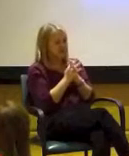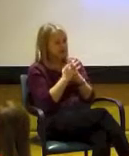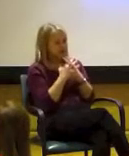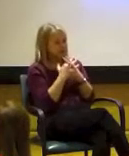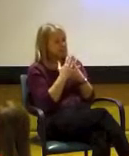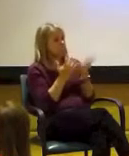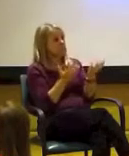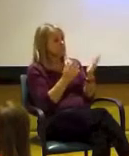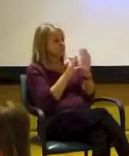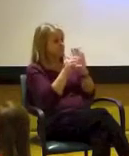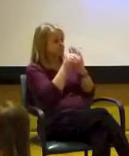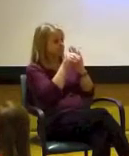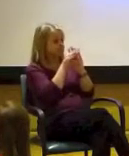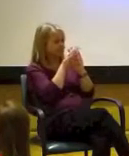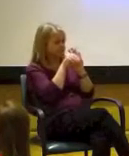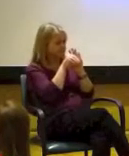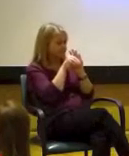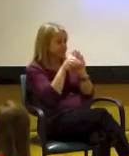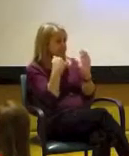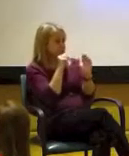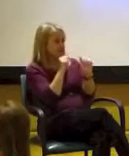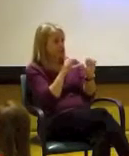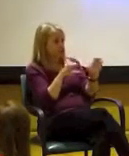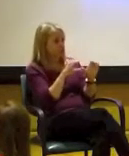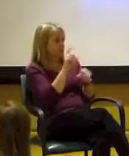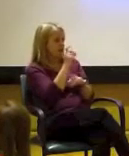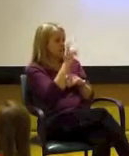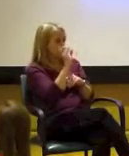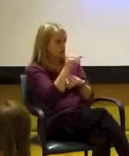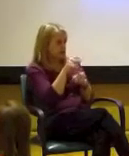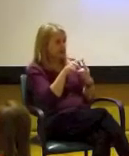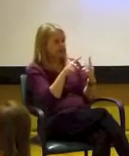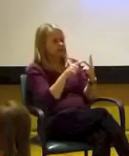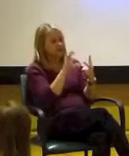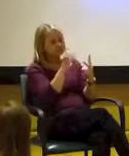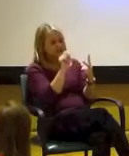From an imaging standpoint, we can do plain x-rays, CT